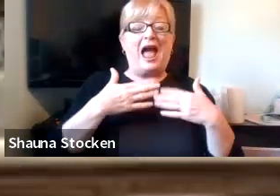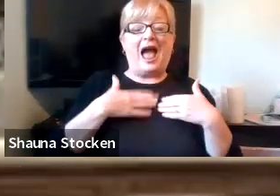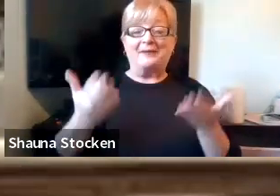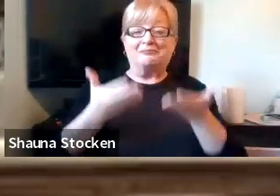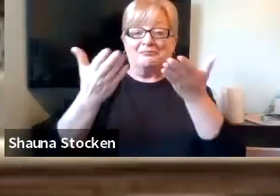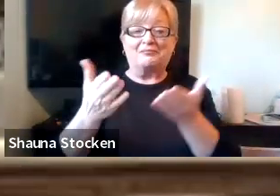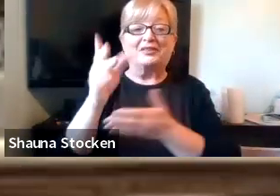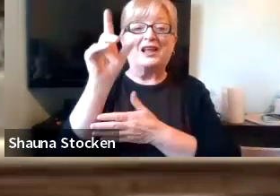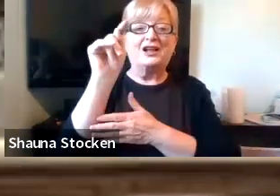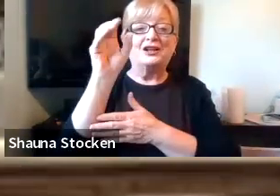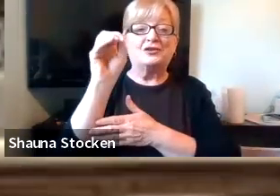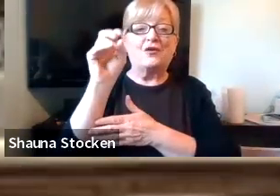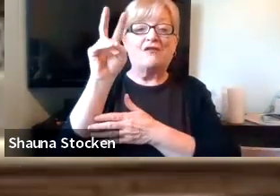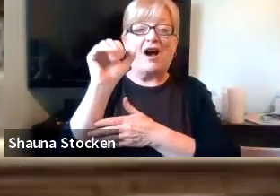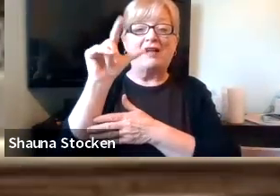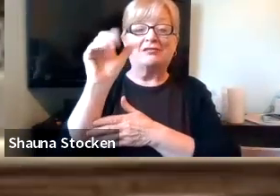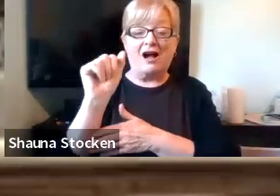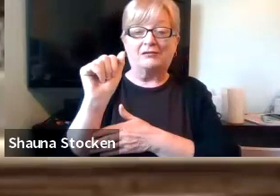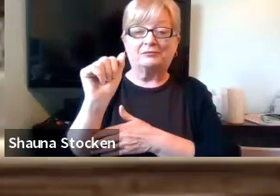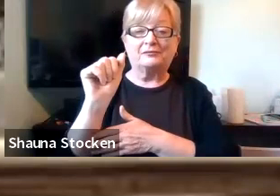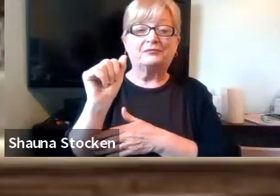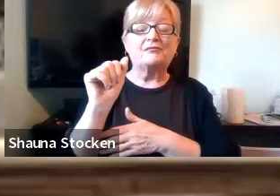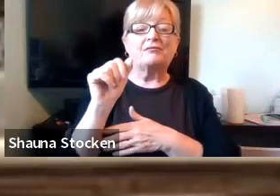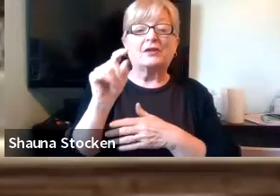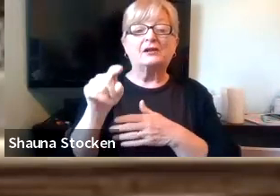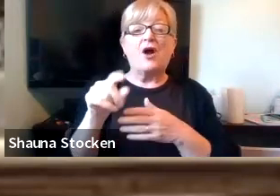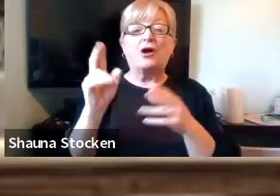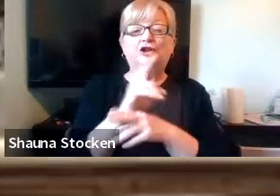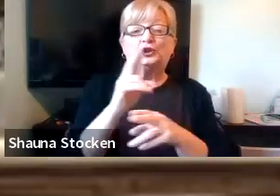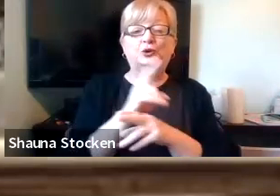would be to use the self-cleaning option a little bit sooner than I